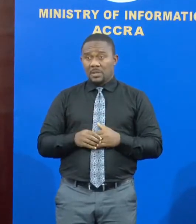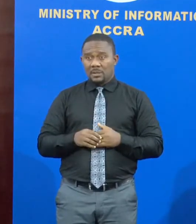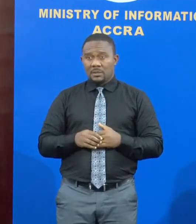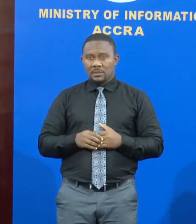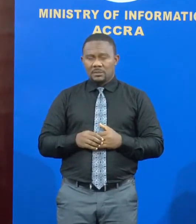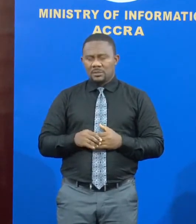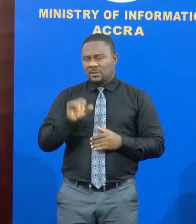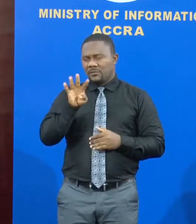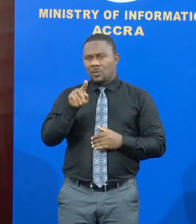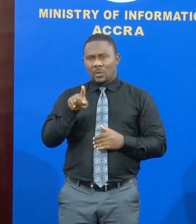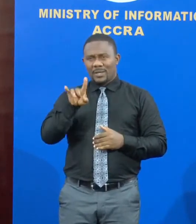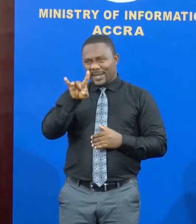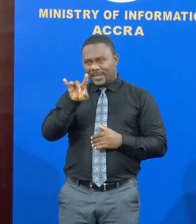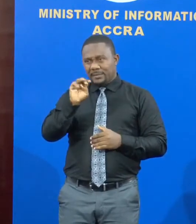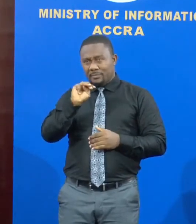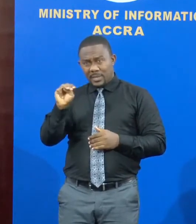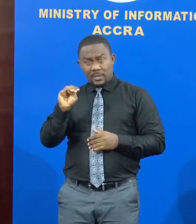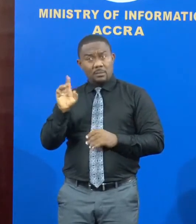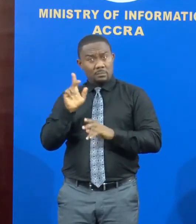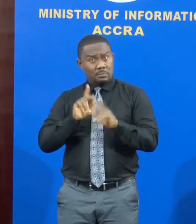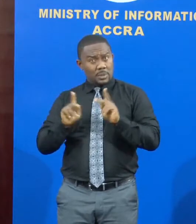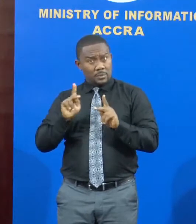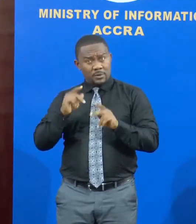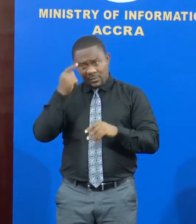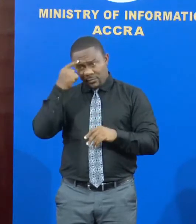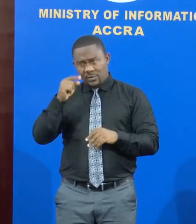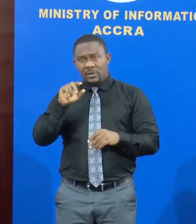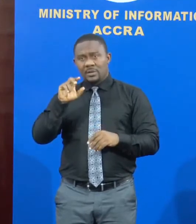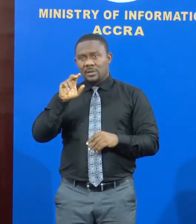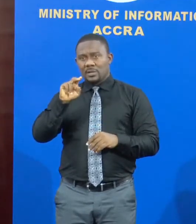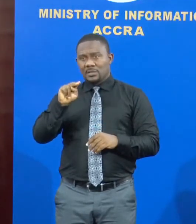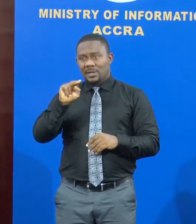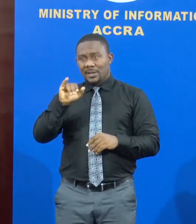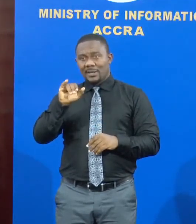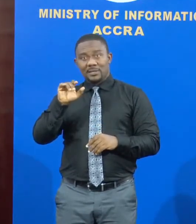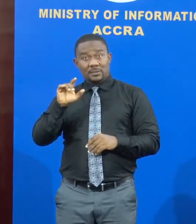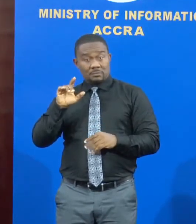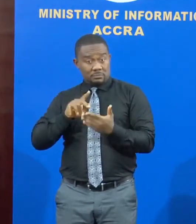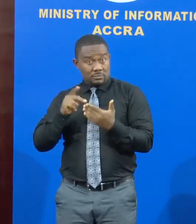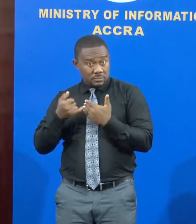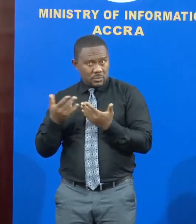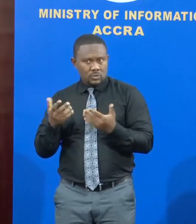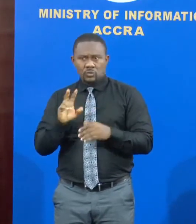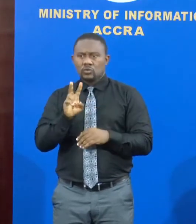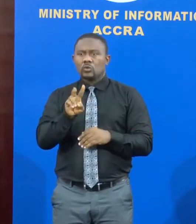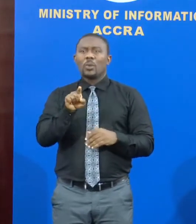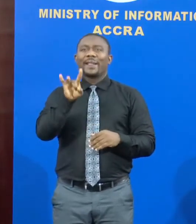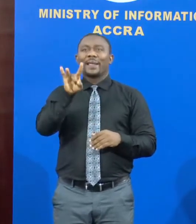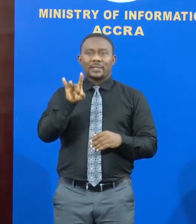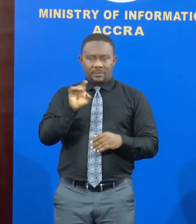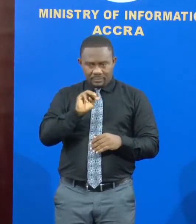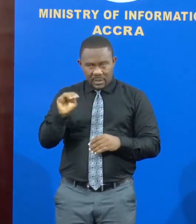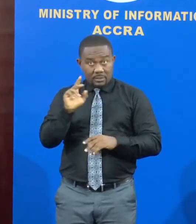of the 4.8 million registered population for the National ID Project, 2.8 million people presented